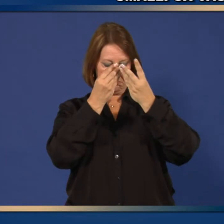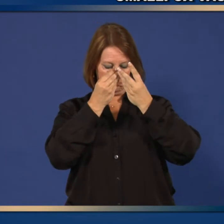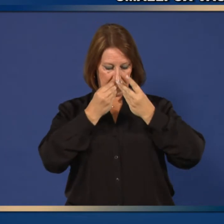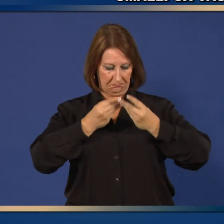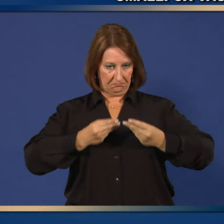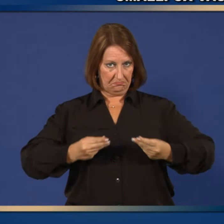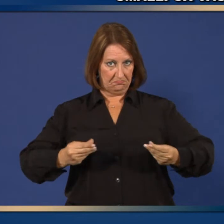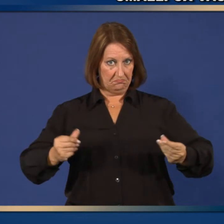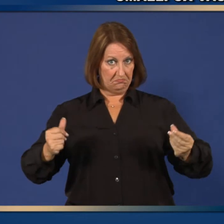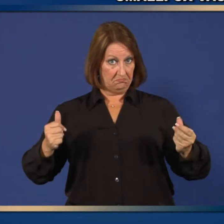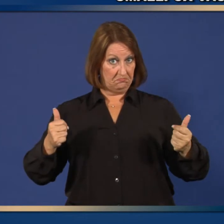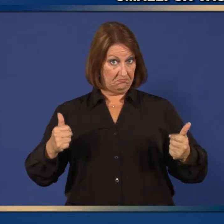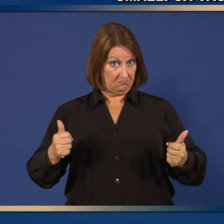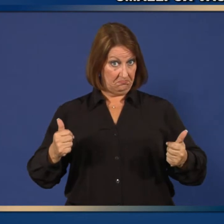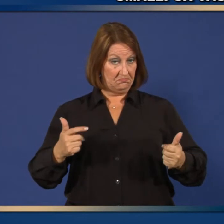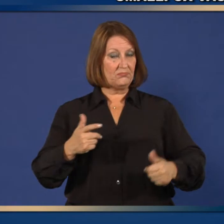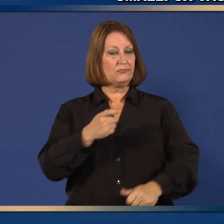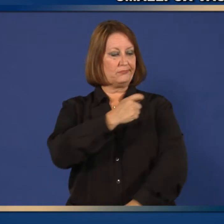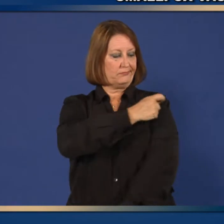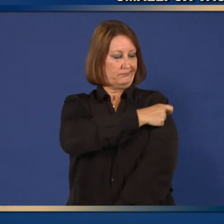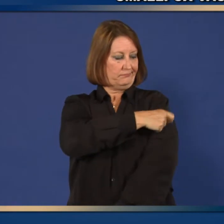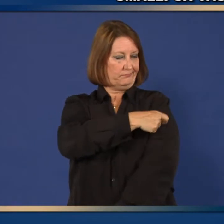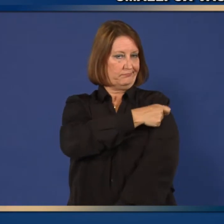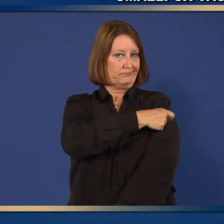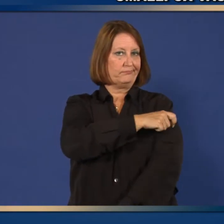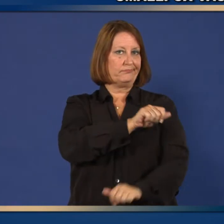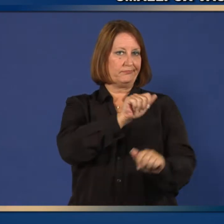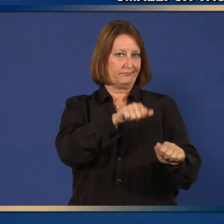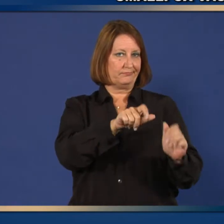You should not get the smallpox vaccine